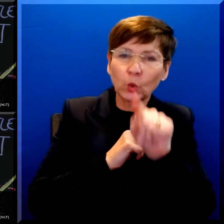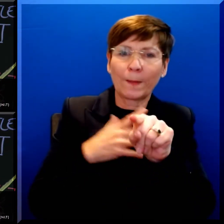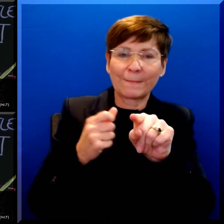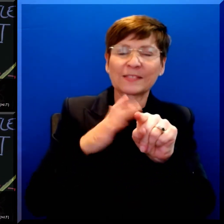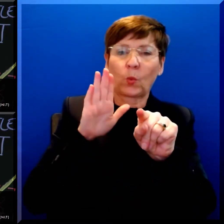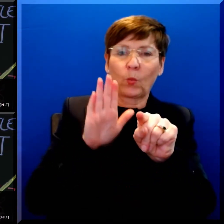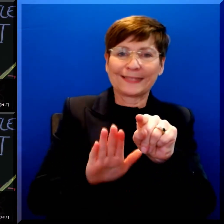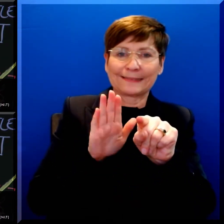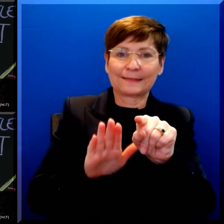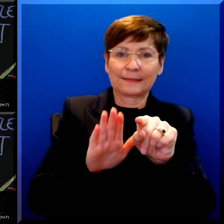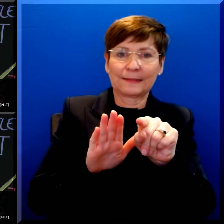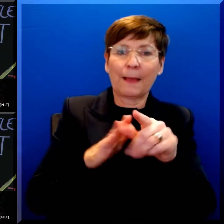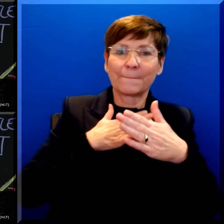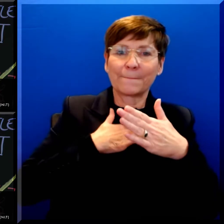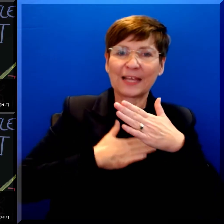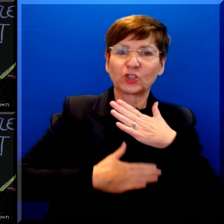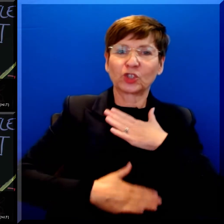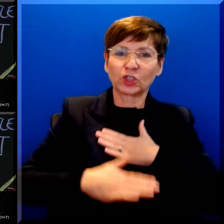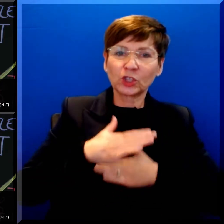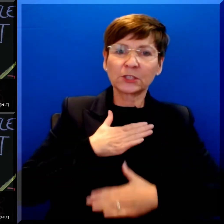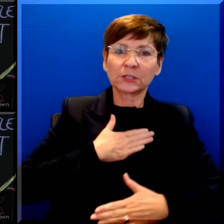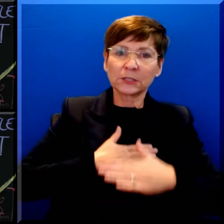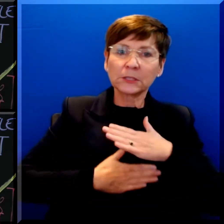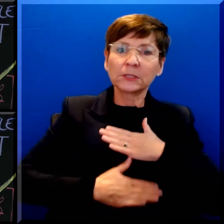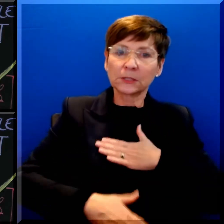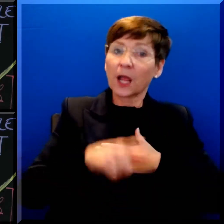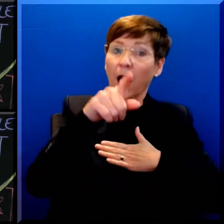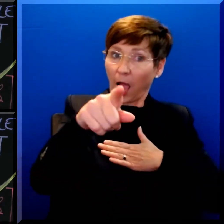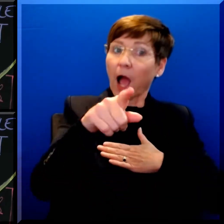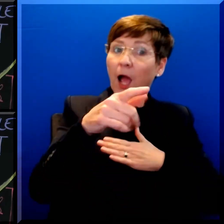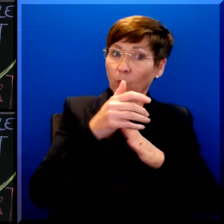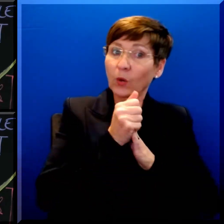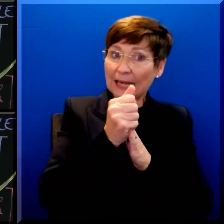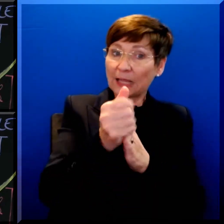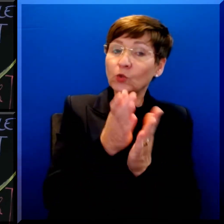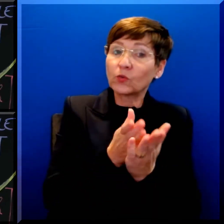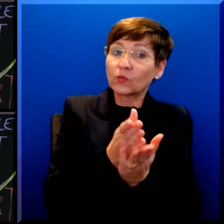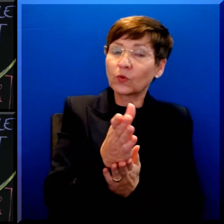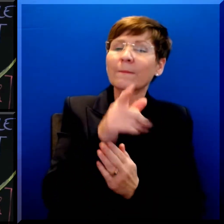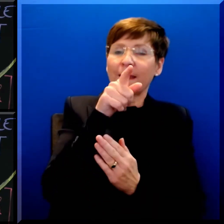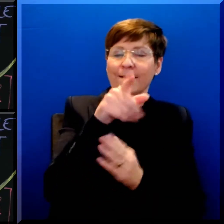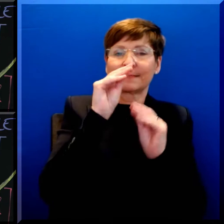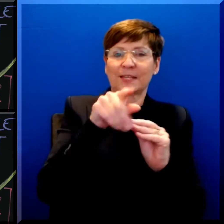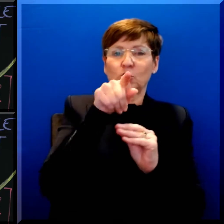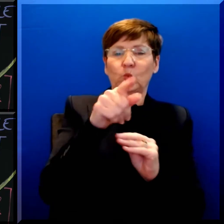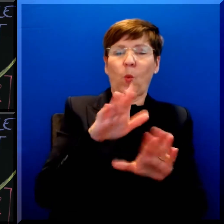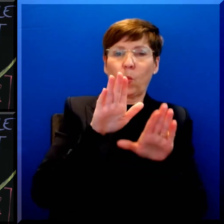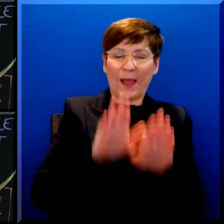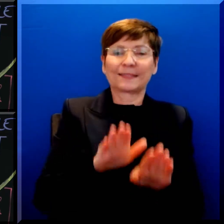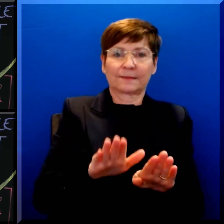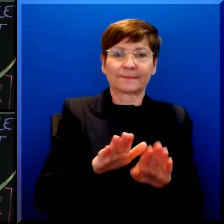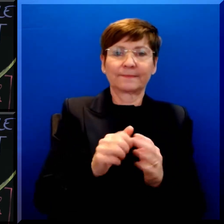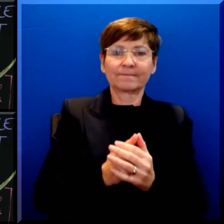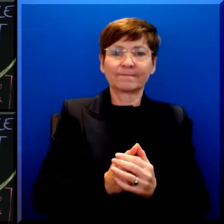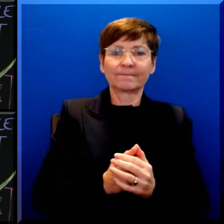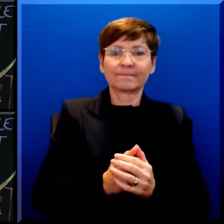wait patiently. In other words, Habakkuk, I'm going to lead you out of this dip, but I first want to teach you to wait. I want you to